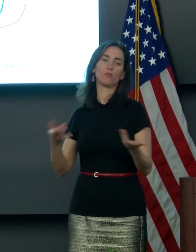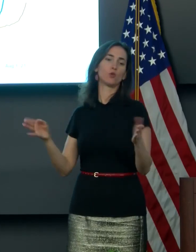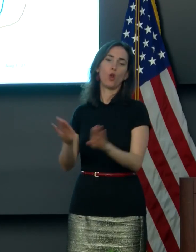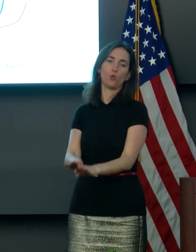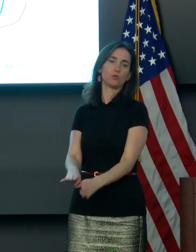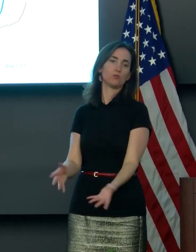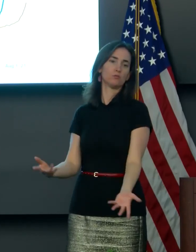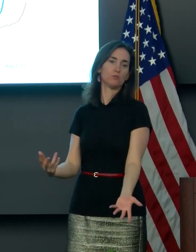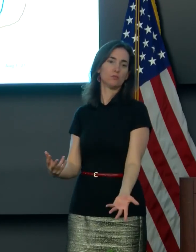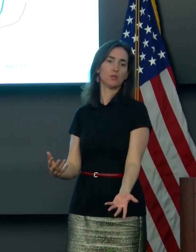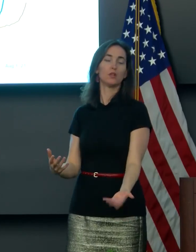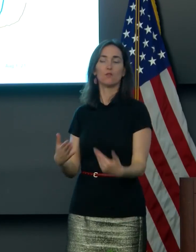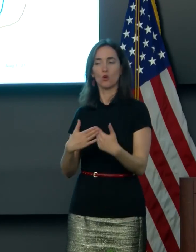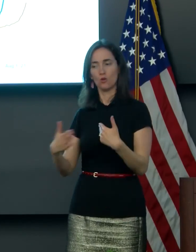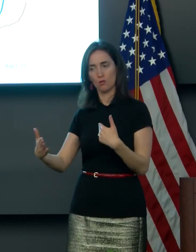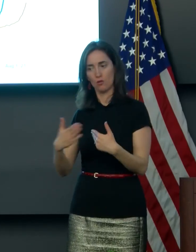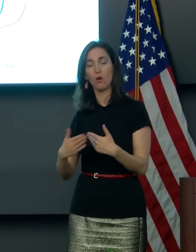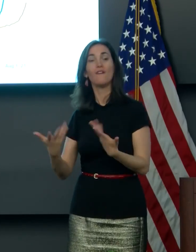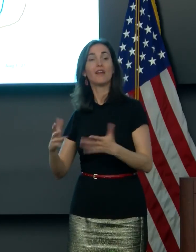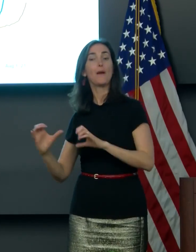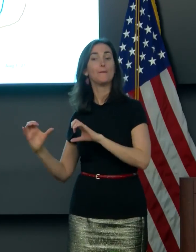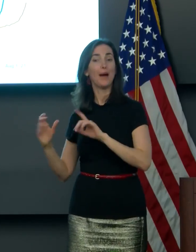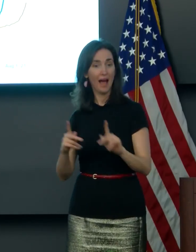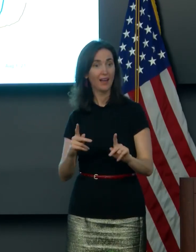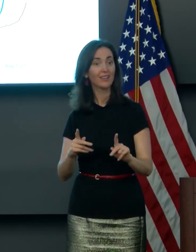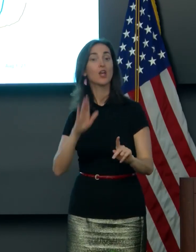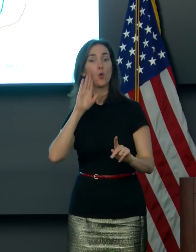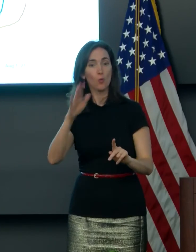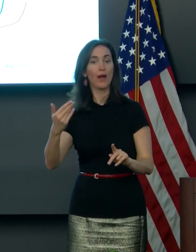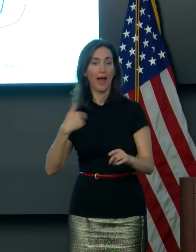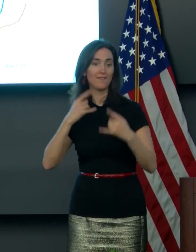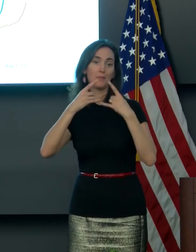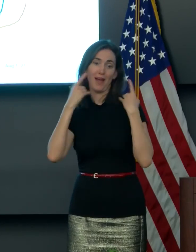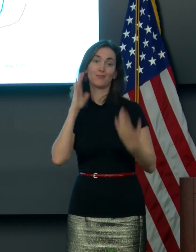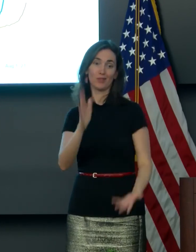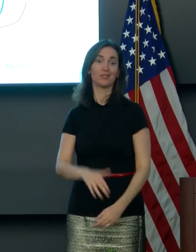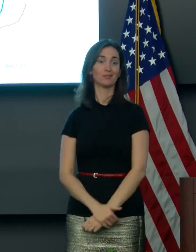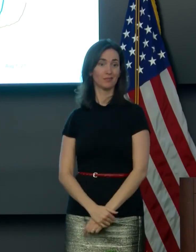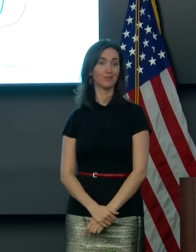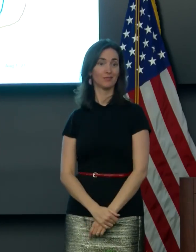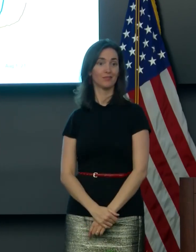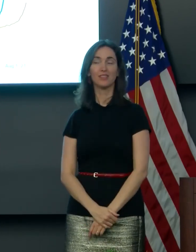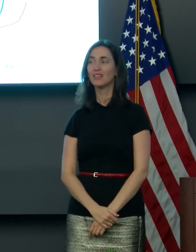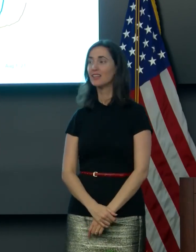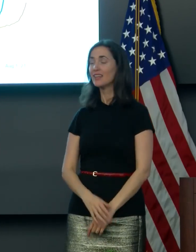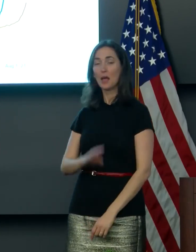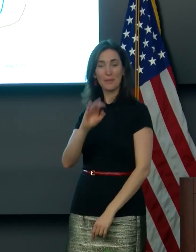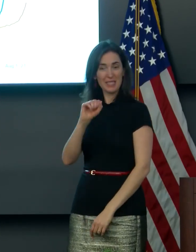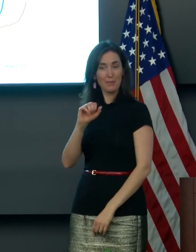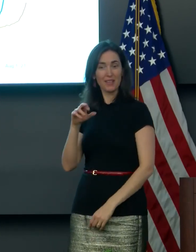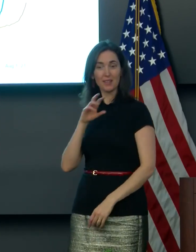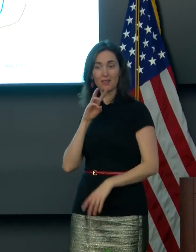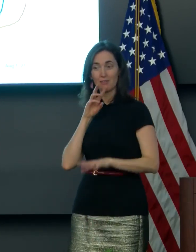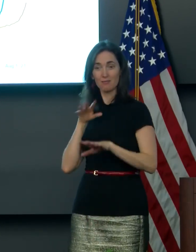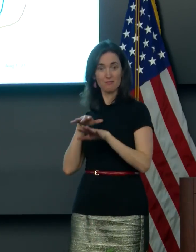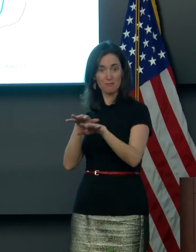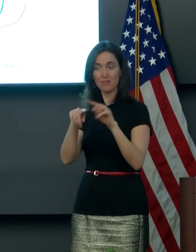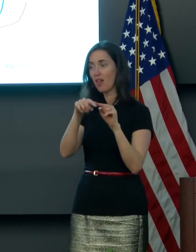and for some period of time. And when they come back, they're going to come back with masks. Well, that's right across the river, right from St.